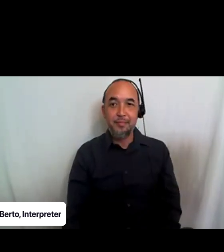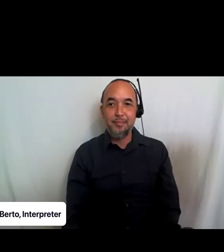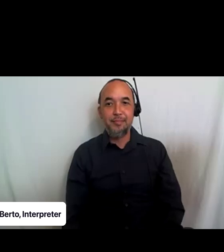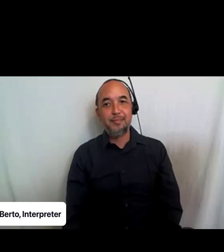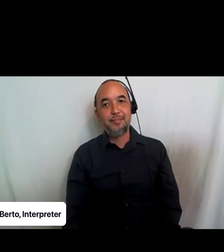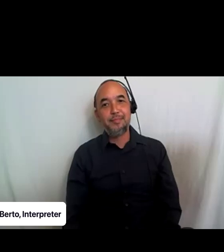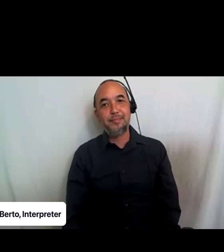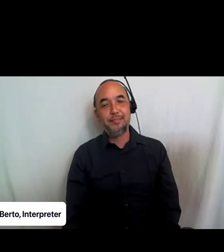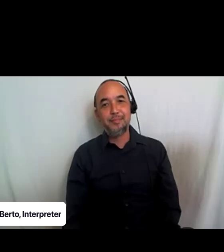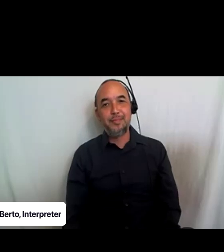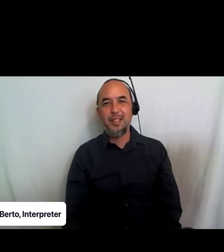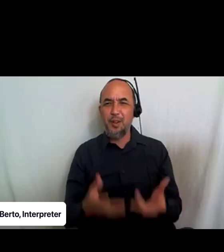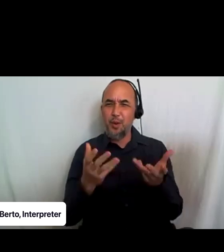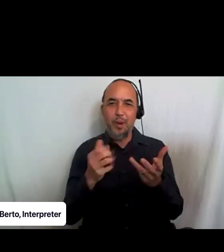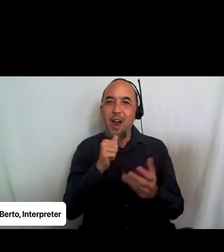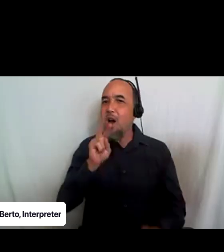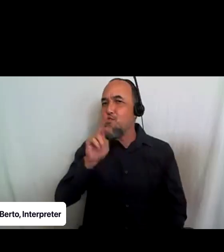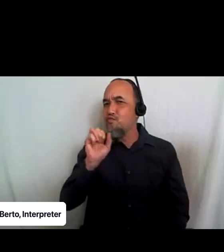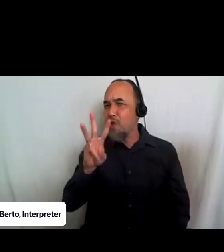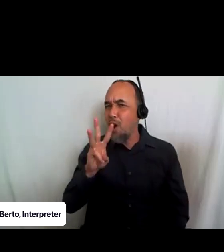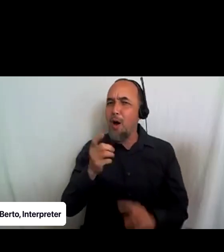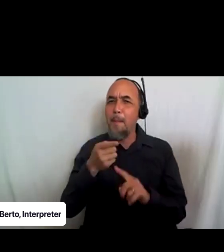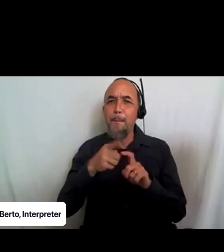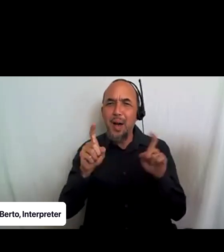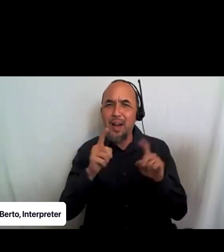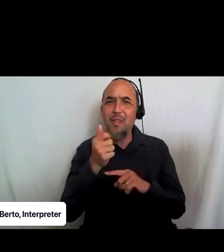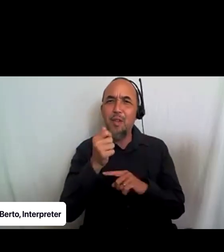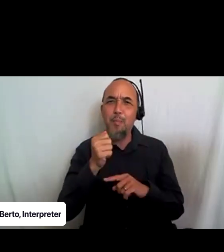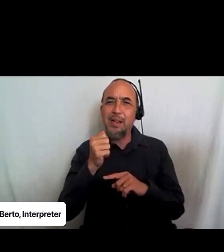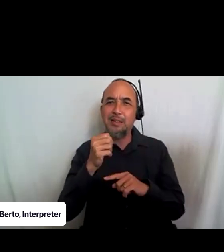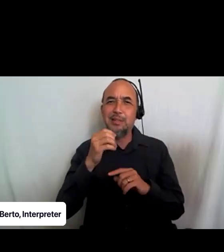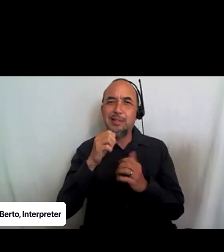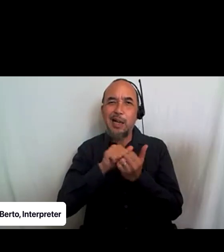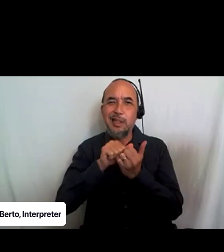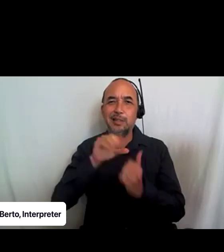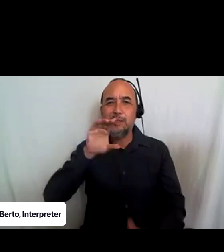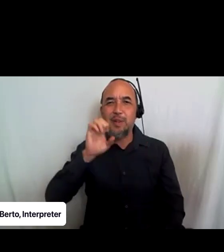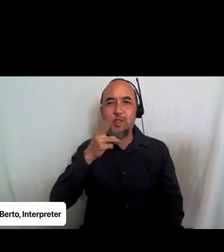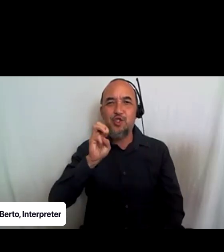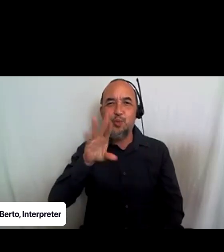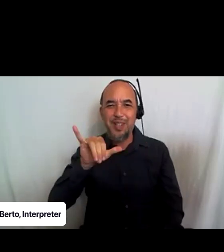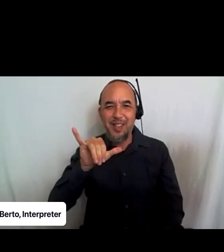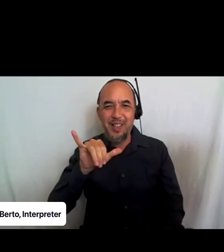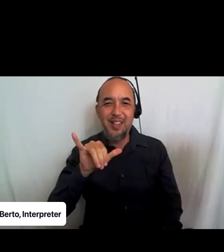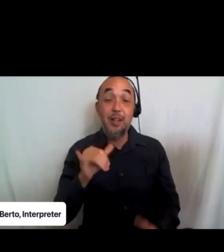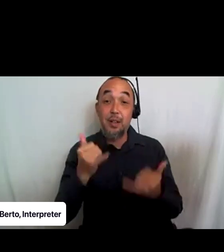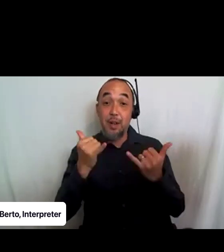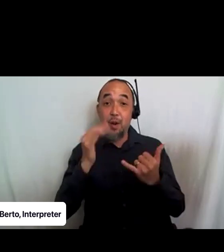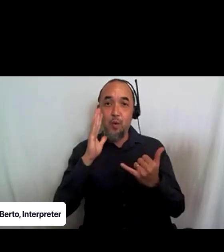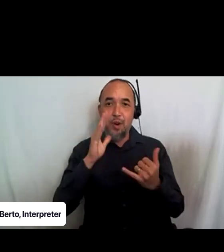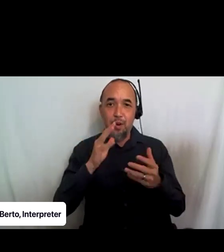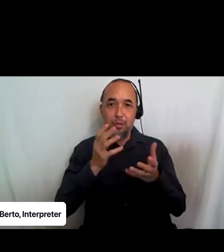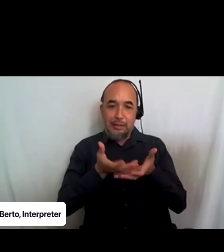You want it to have some bite still, not raw, but still some chew. So I'm gonna drain